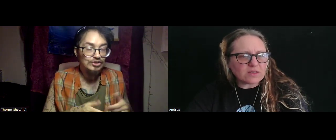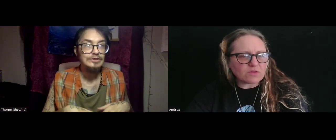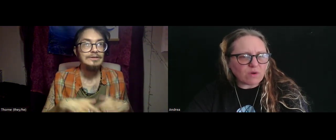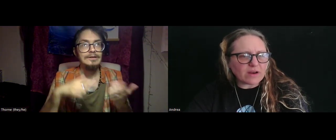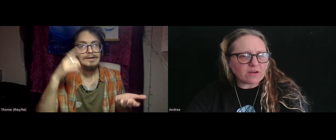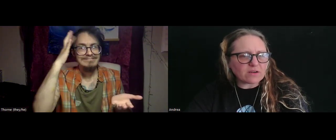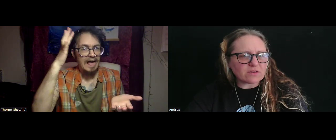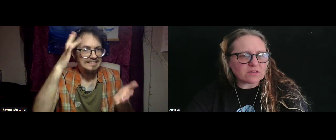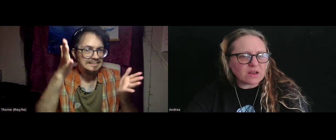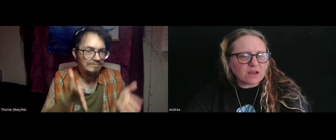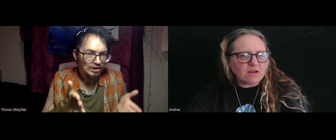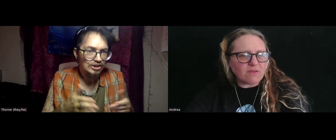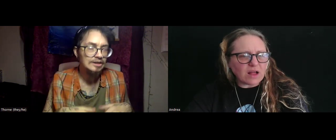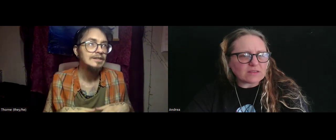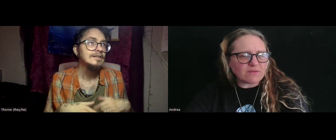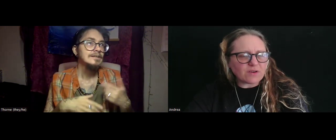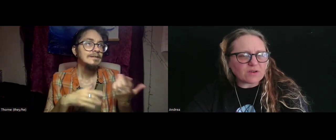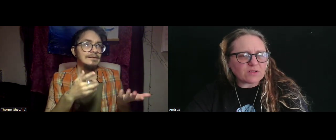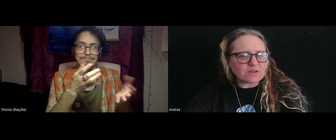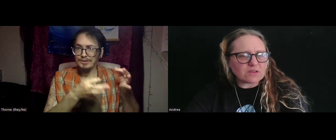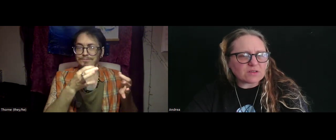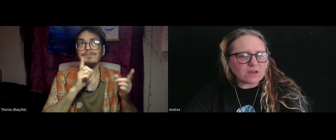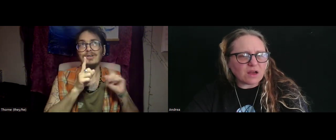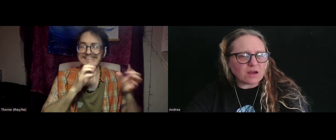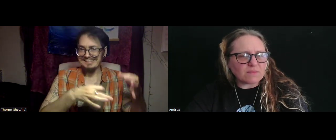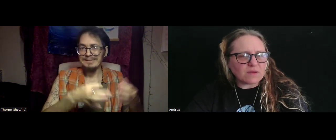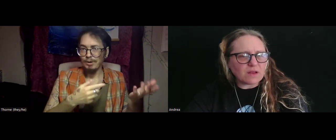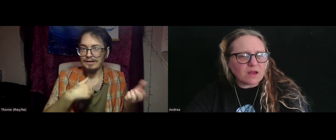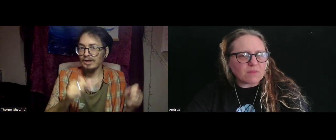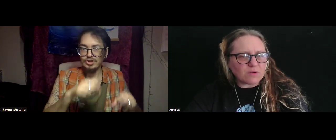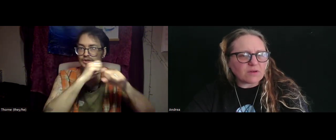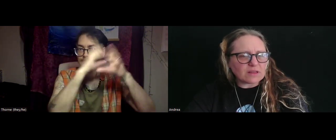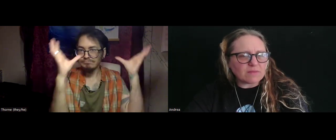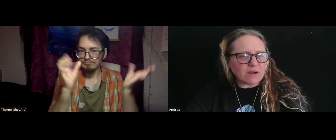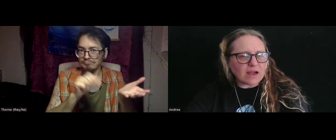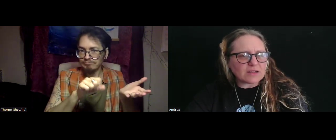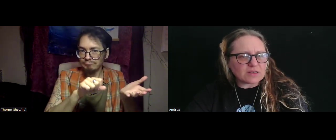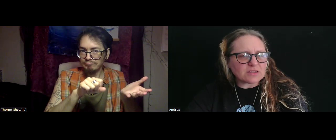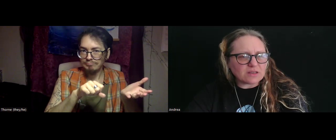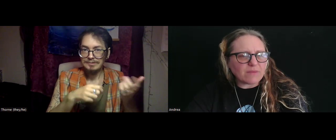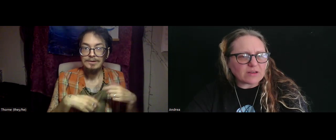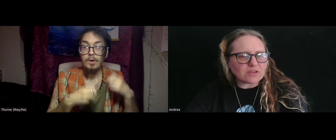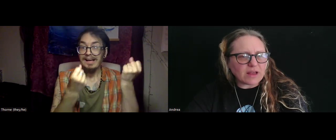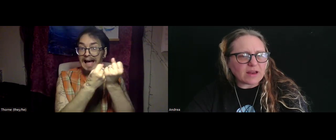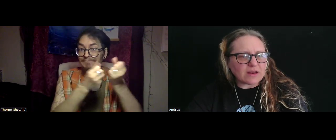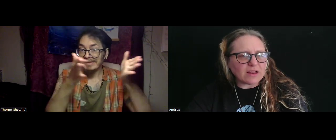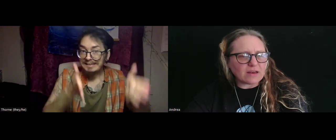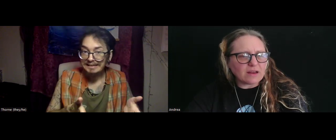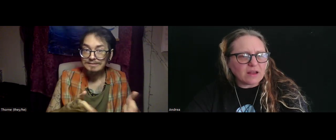poets, writers, philosophers, Mercury and Libra, I could just imagine that. And